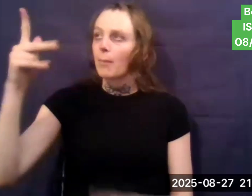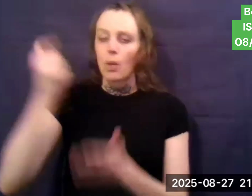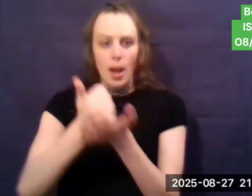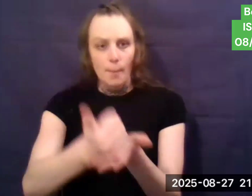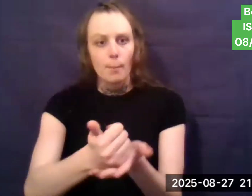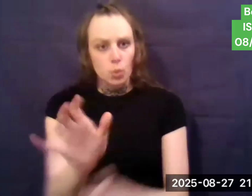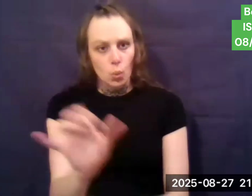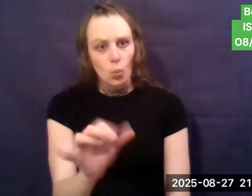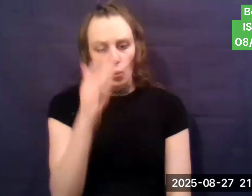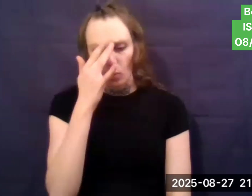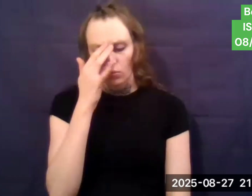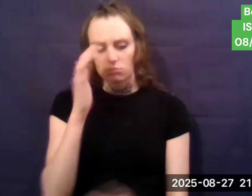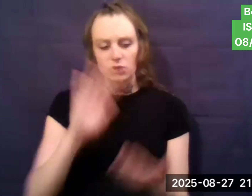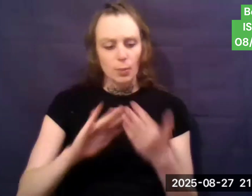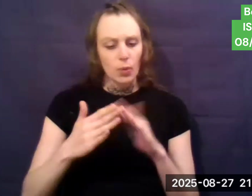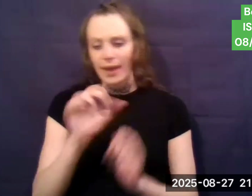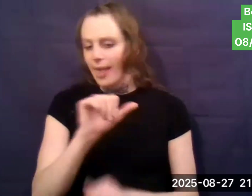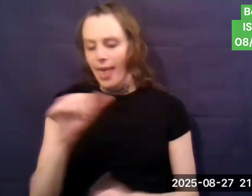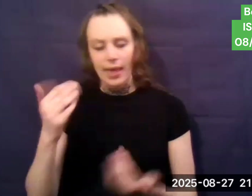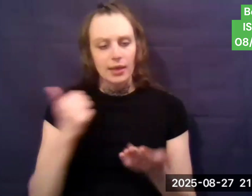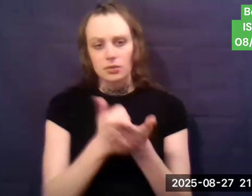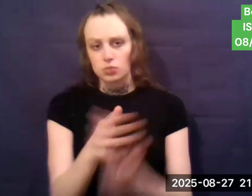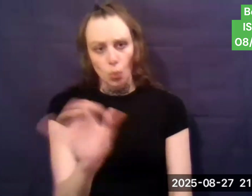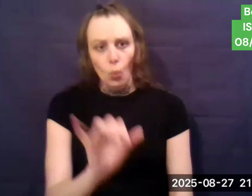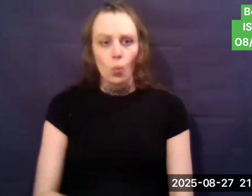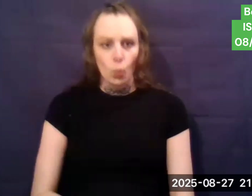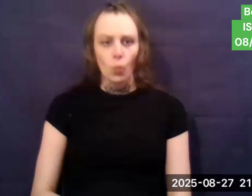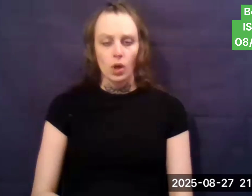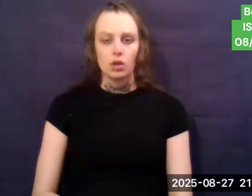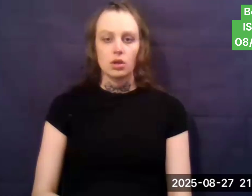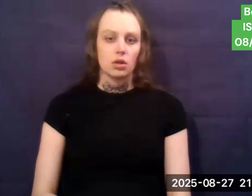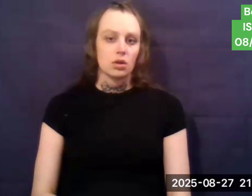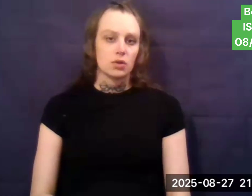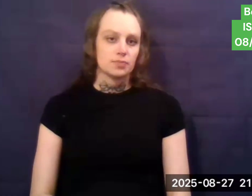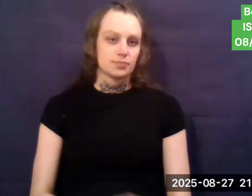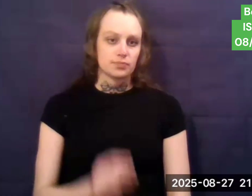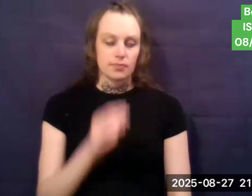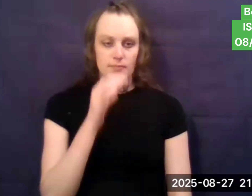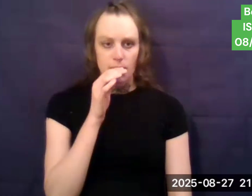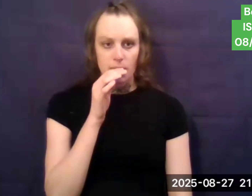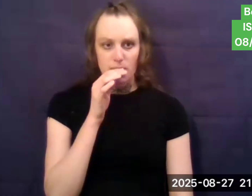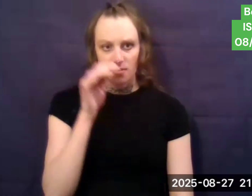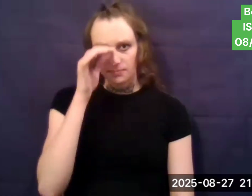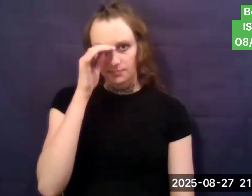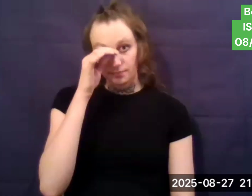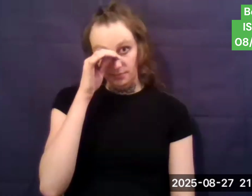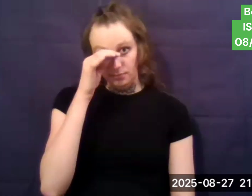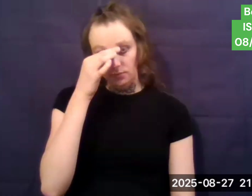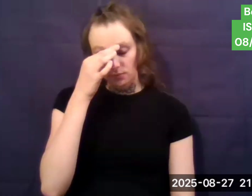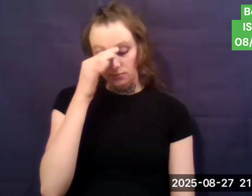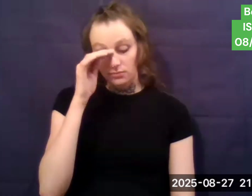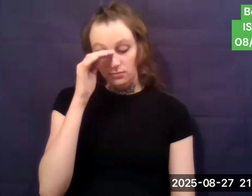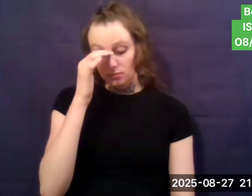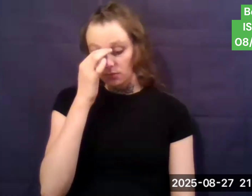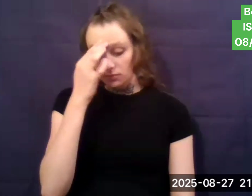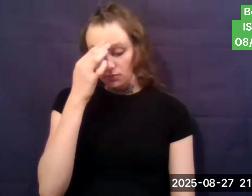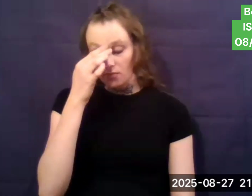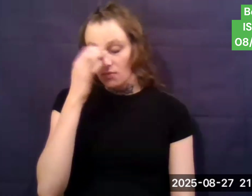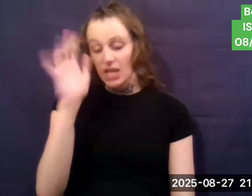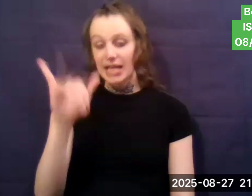community of AA behind them. And I think that that's like what's most important to me today.